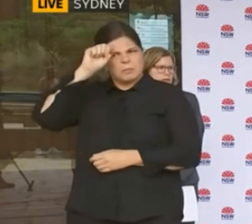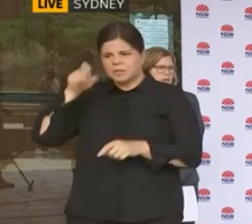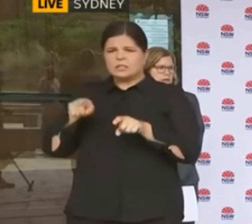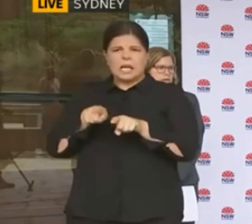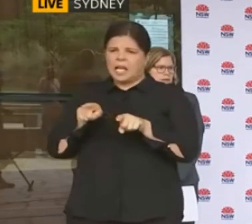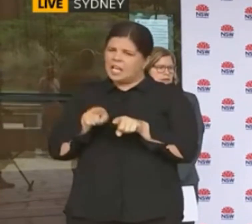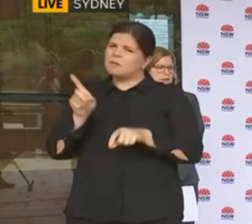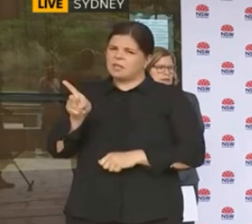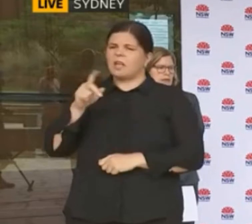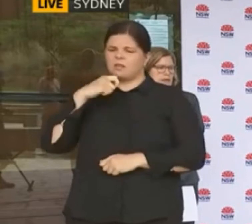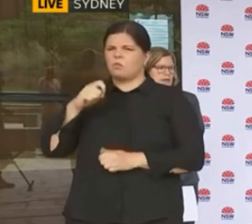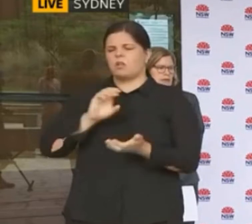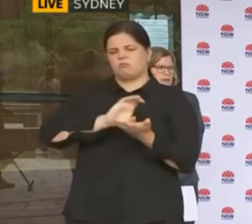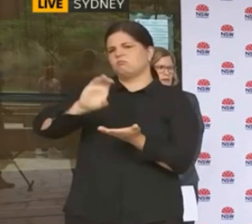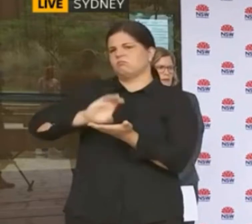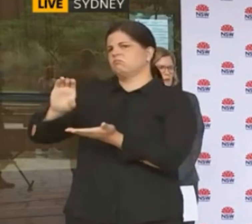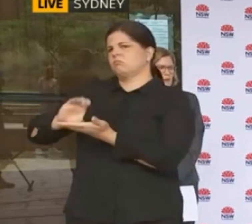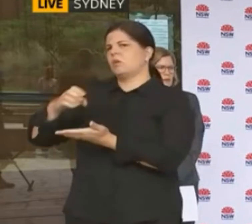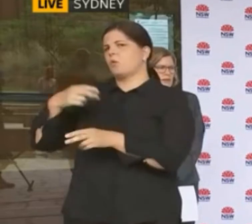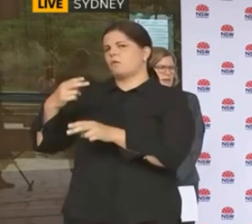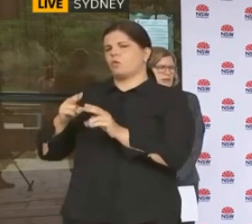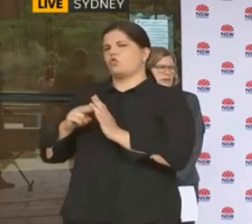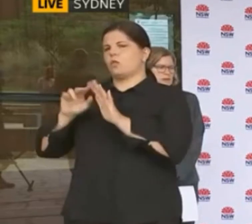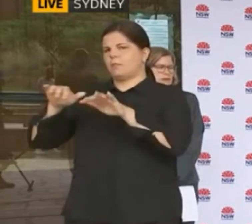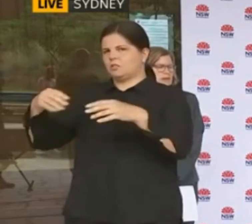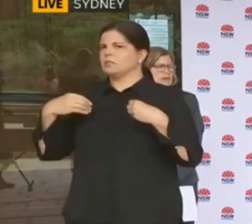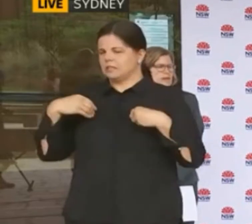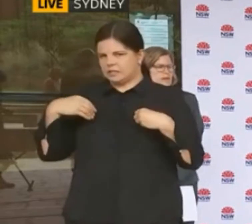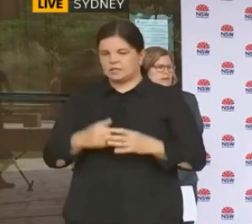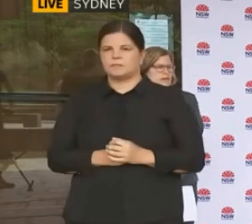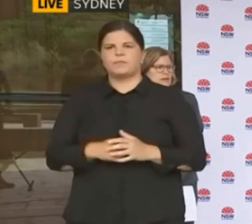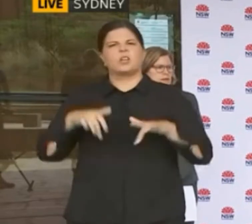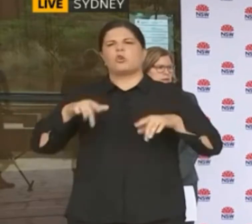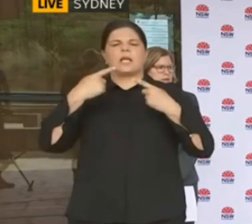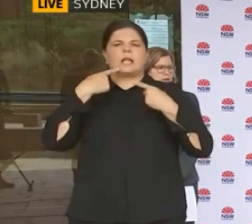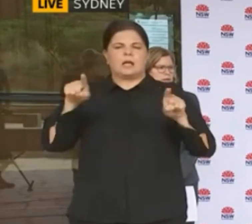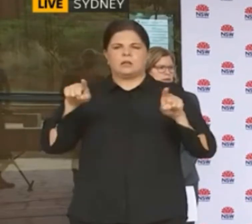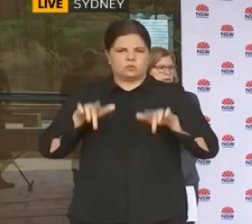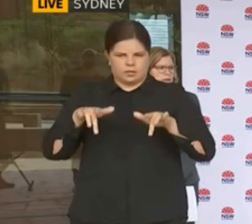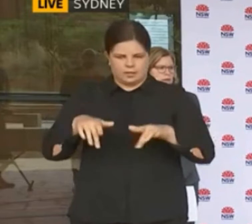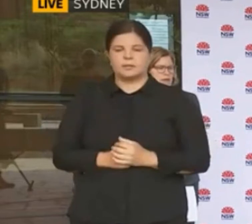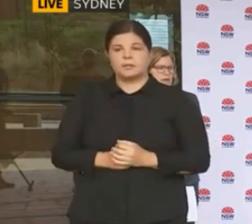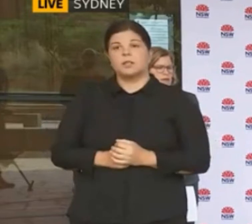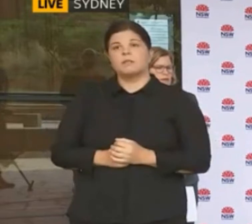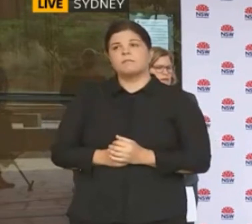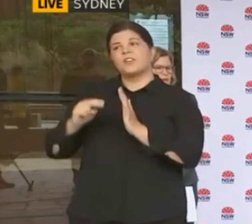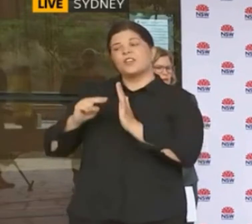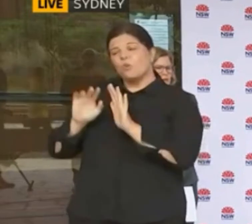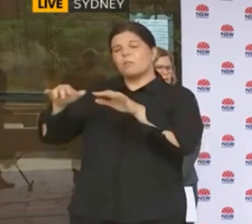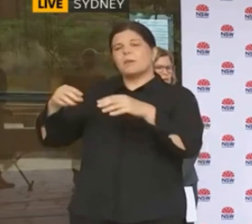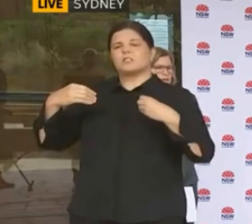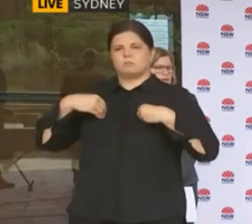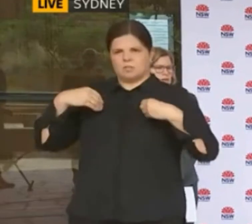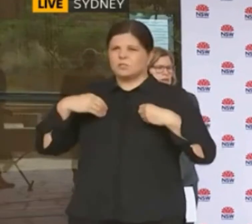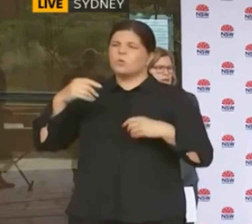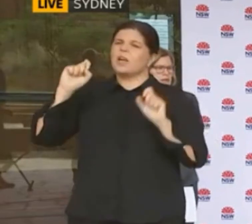similar to what's already been provided to businesses across the state. And my strongest message to the small business community on the Northern Beaches is we